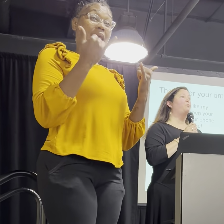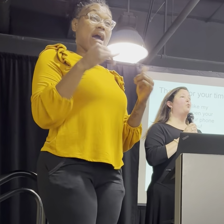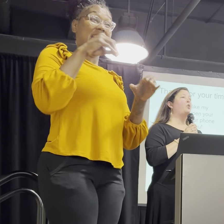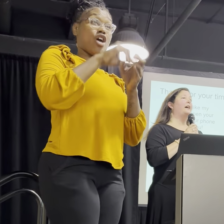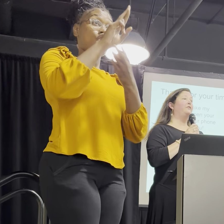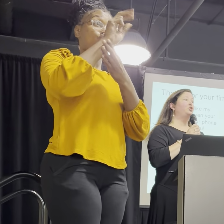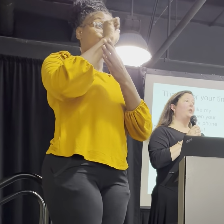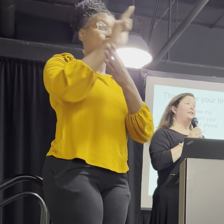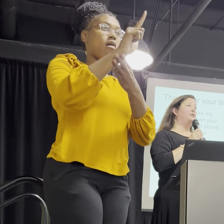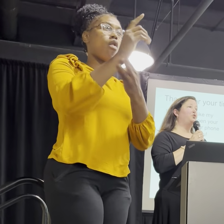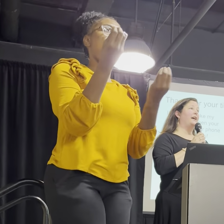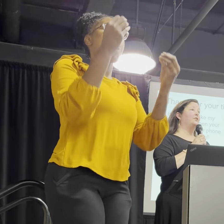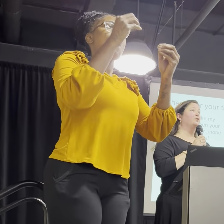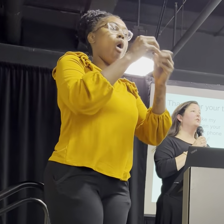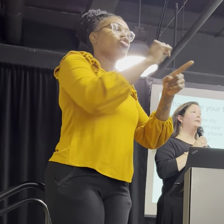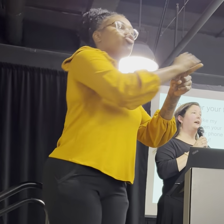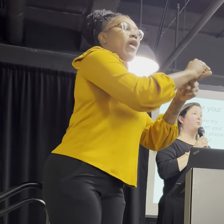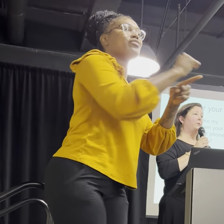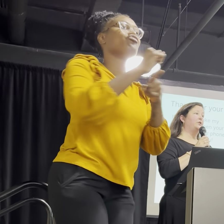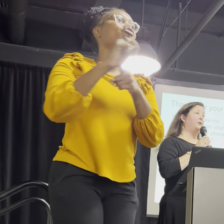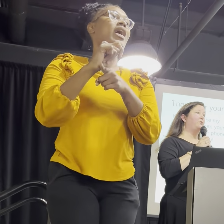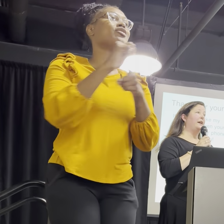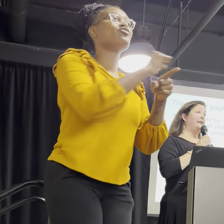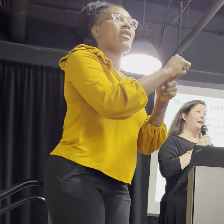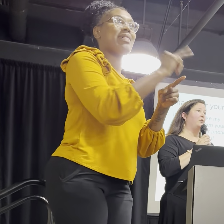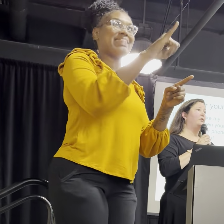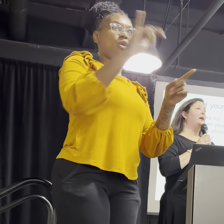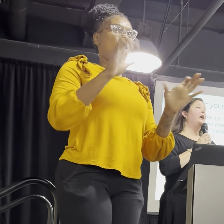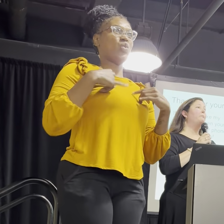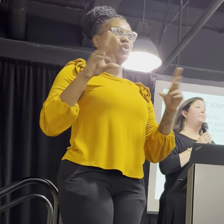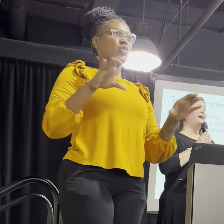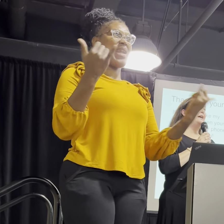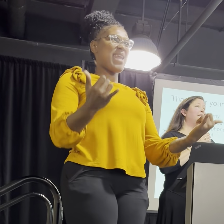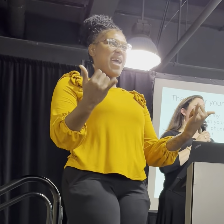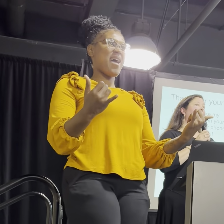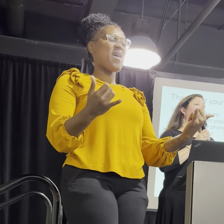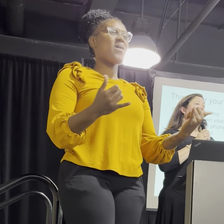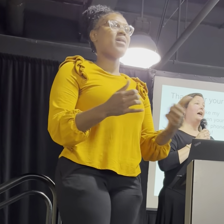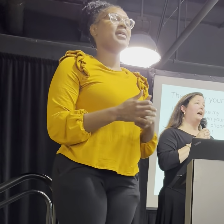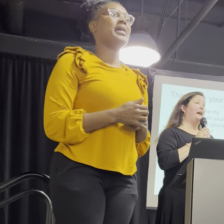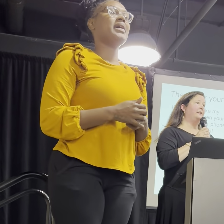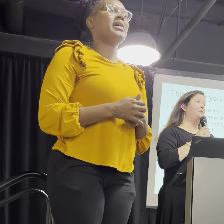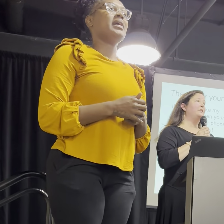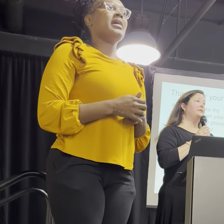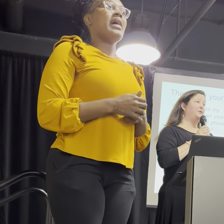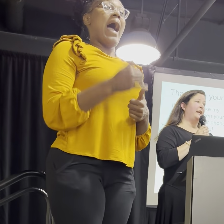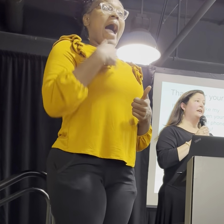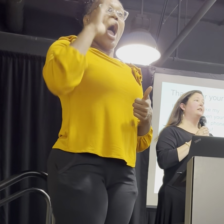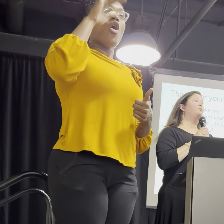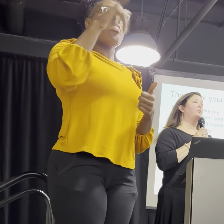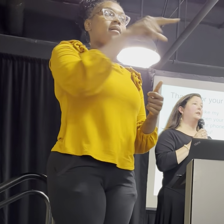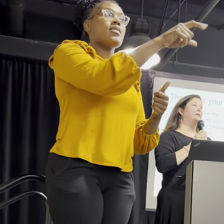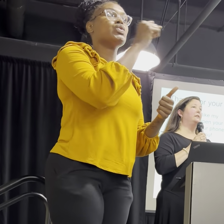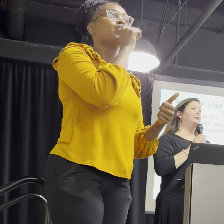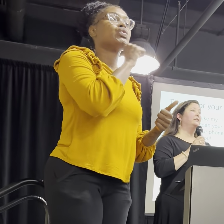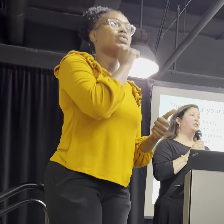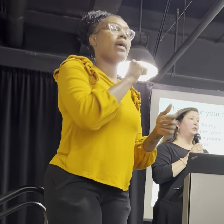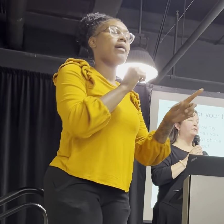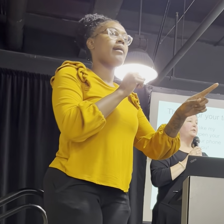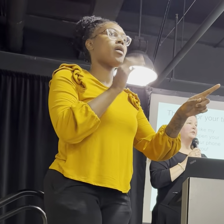it's more of a train the trainer, like what we're doing right now. But I know that Suzanne